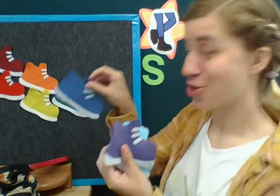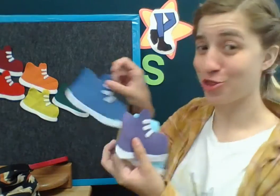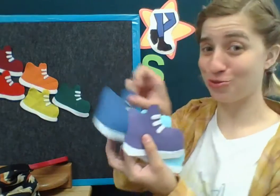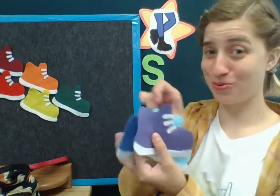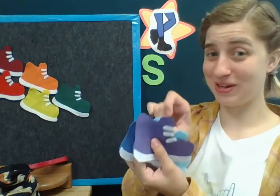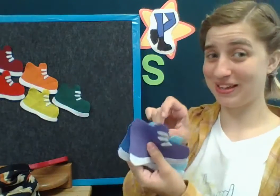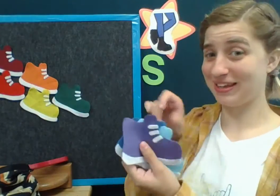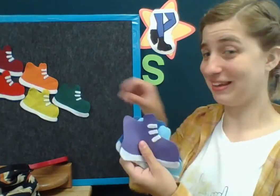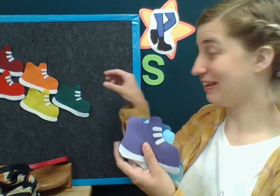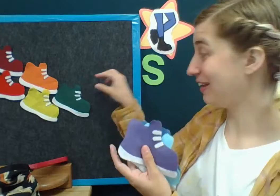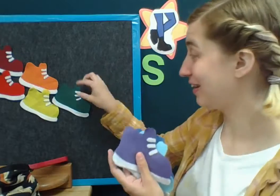3,